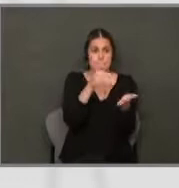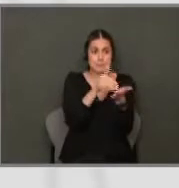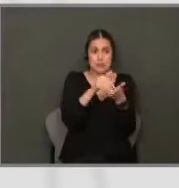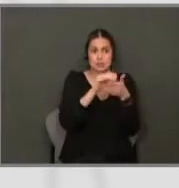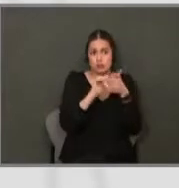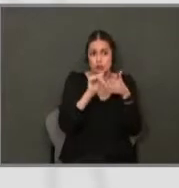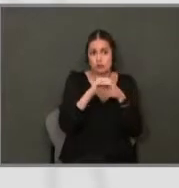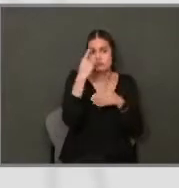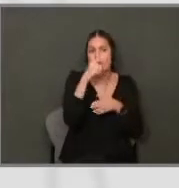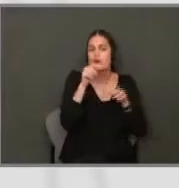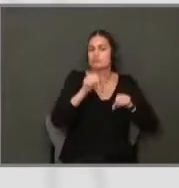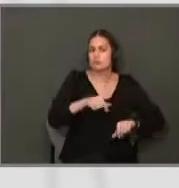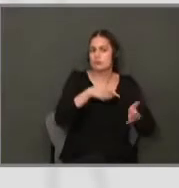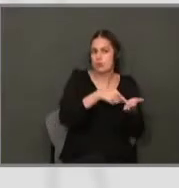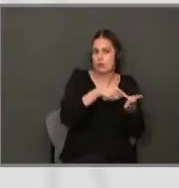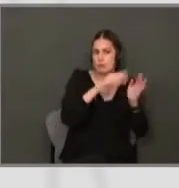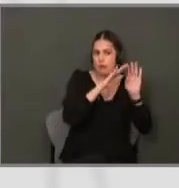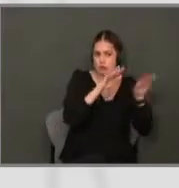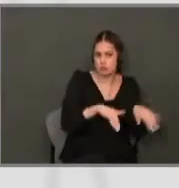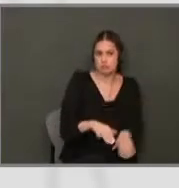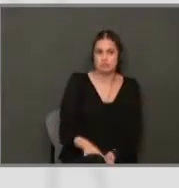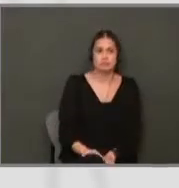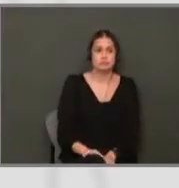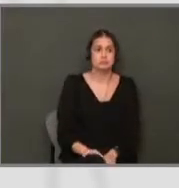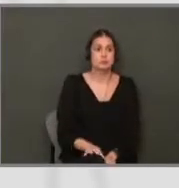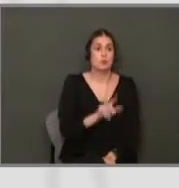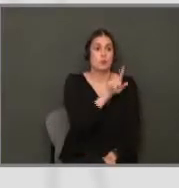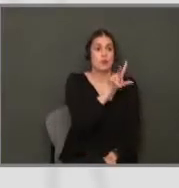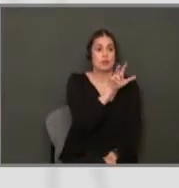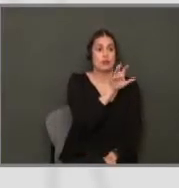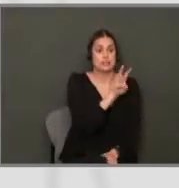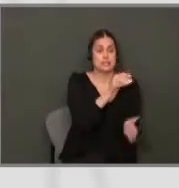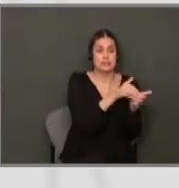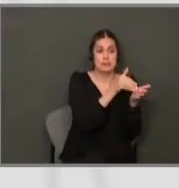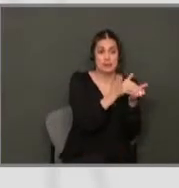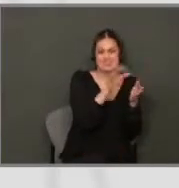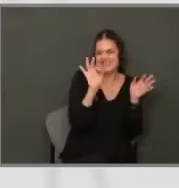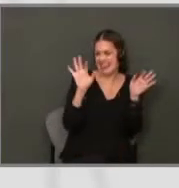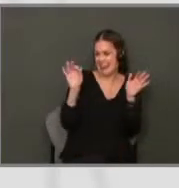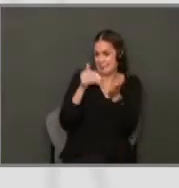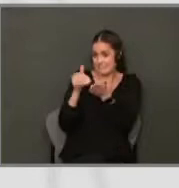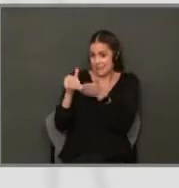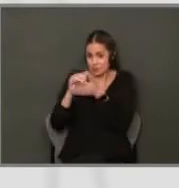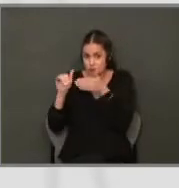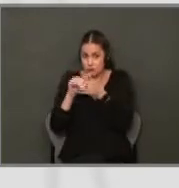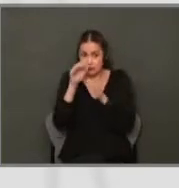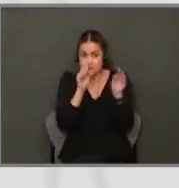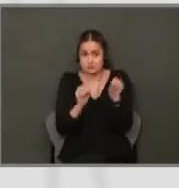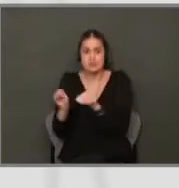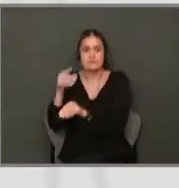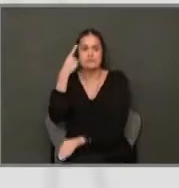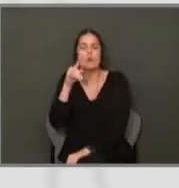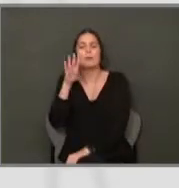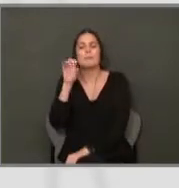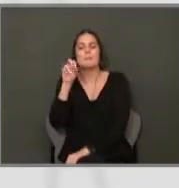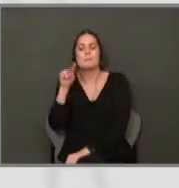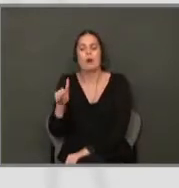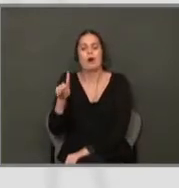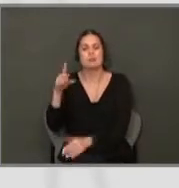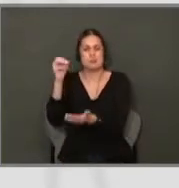housing. $99 million of that is from the $150 million housing bond that the voters approved in